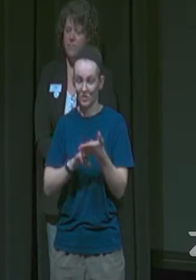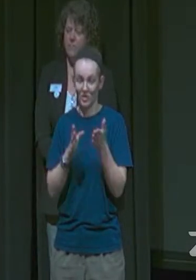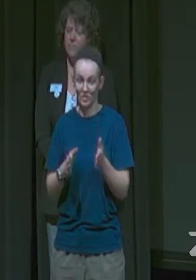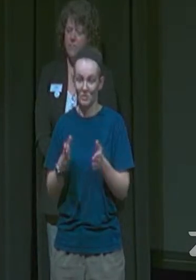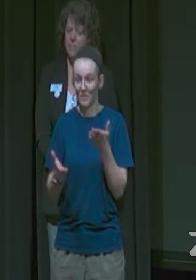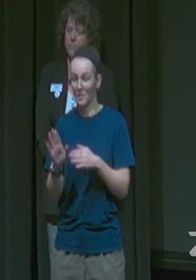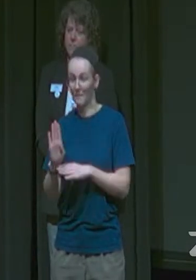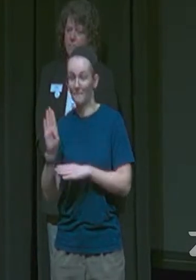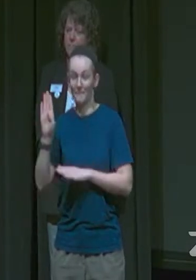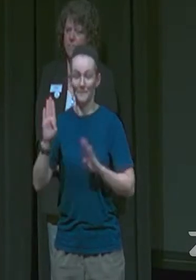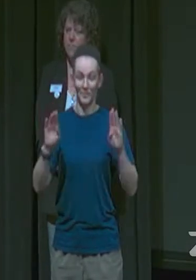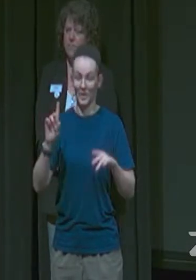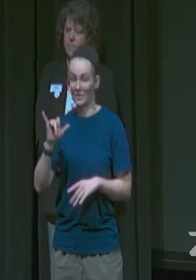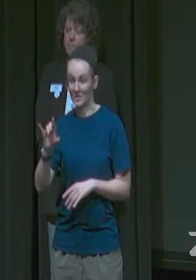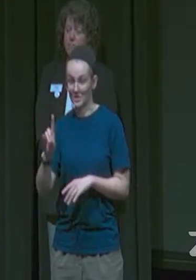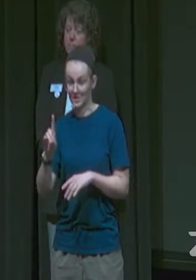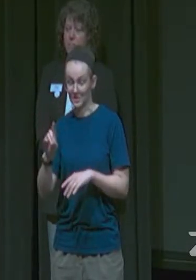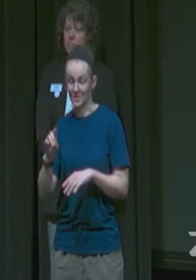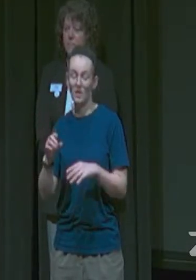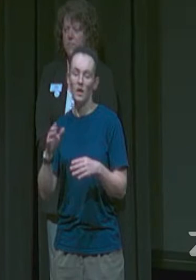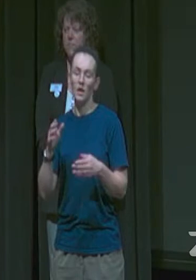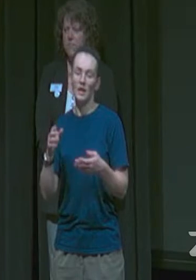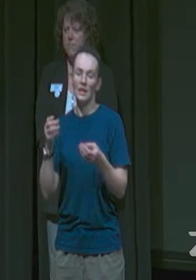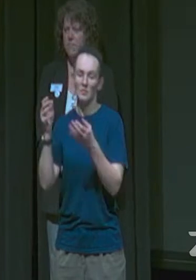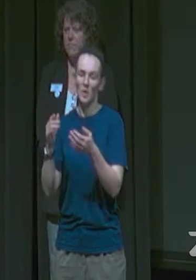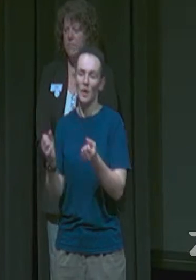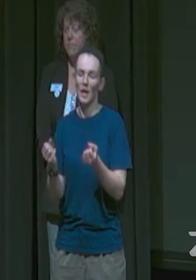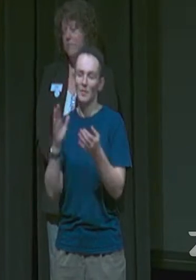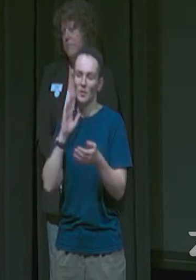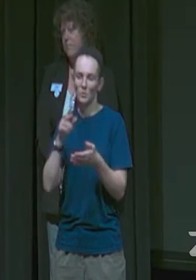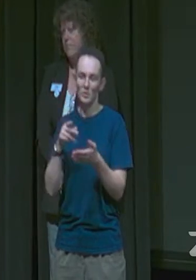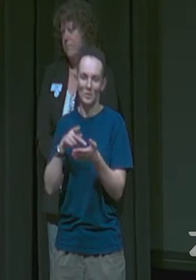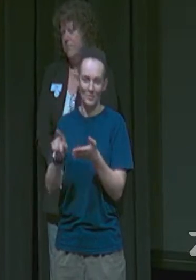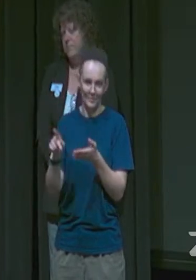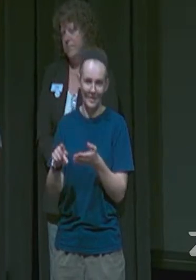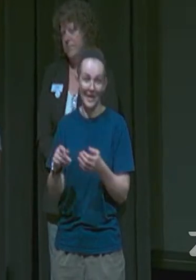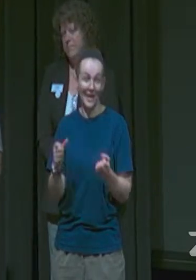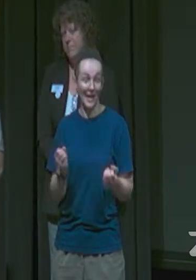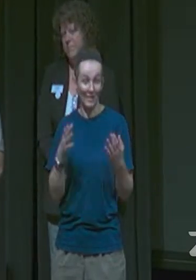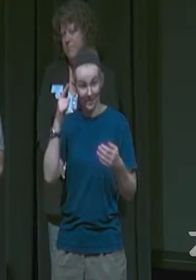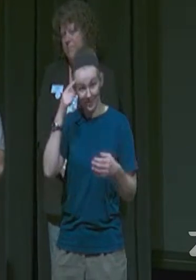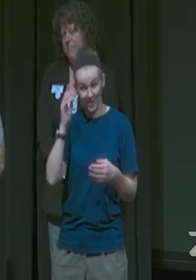how much we're thinking of spending, how much do you think they're going to quote us?